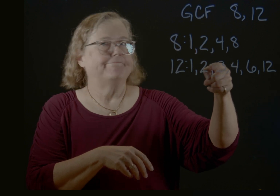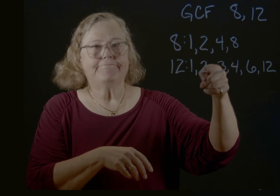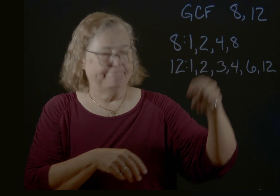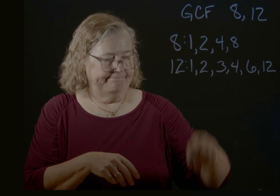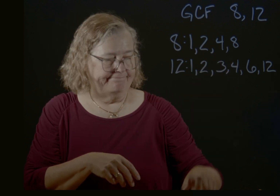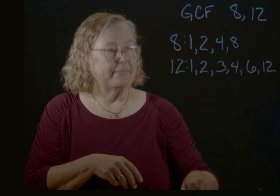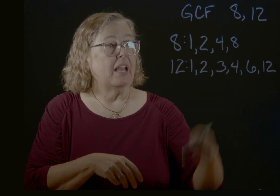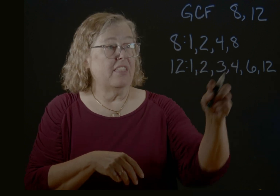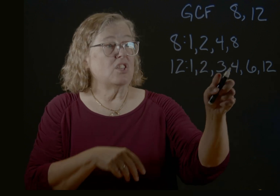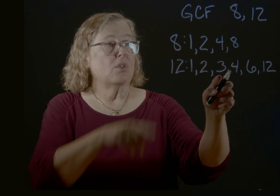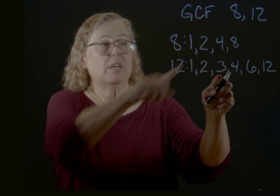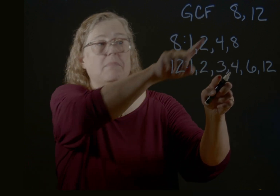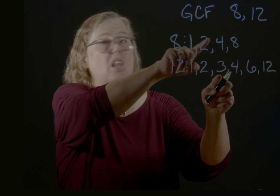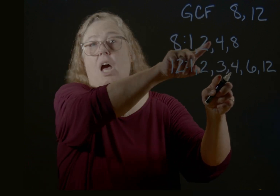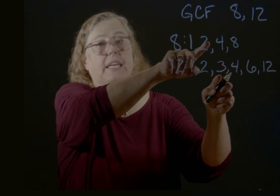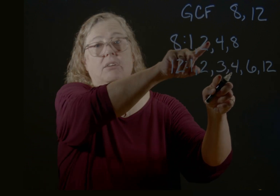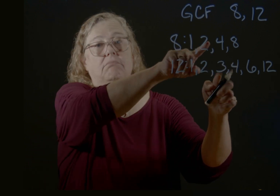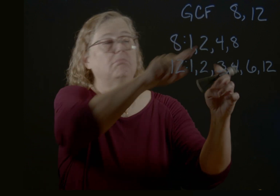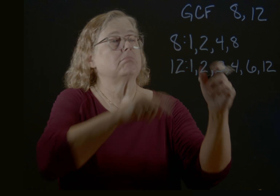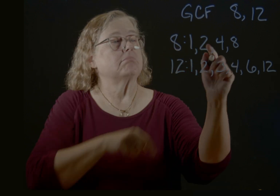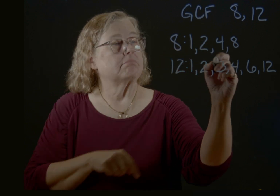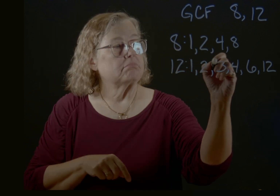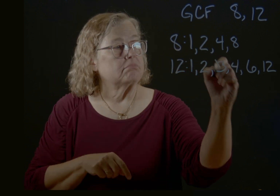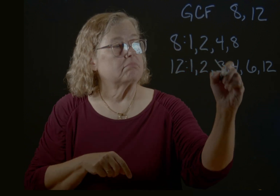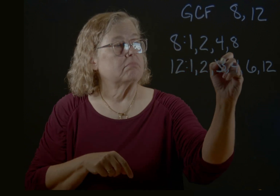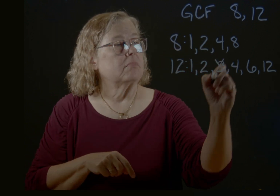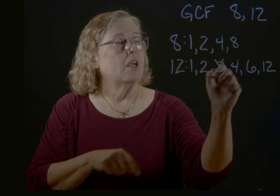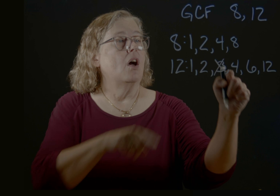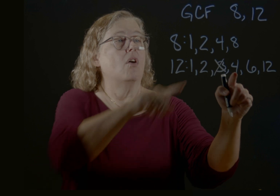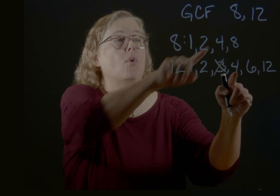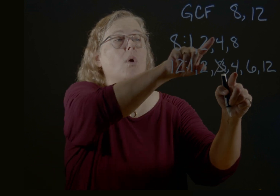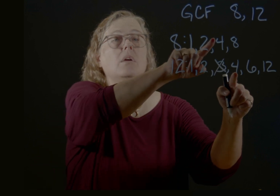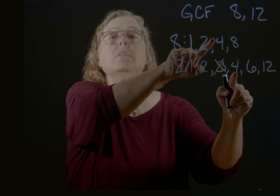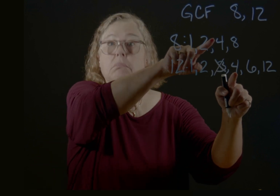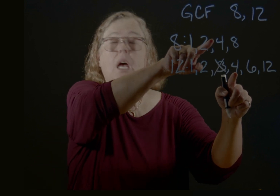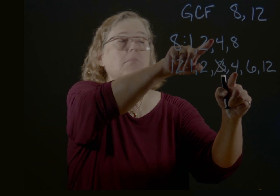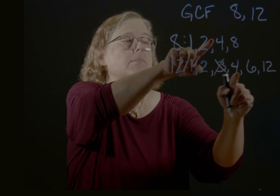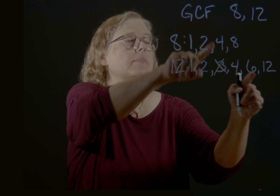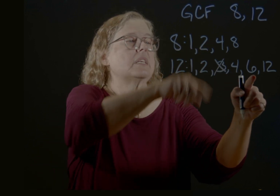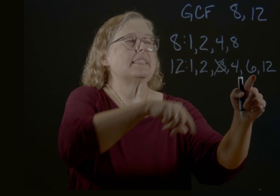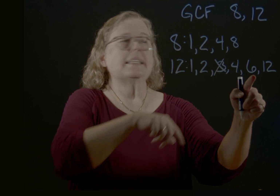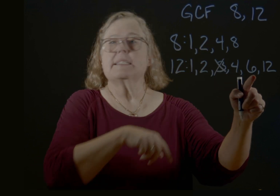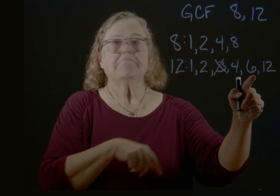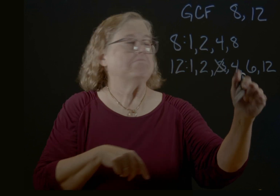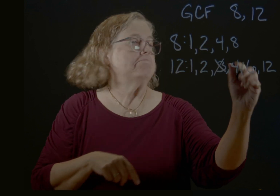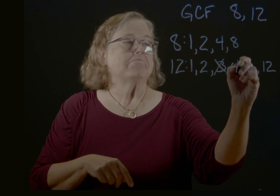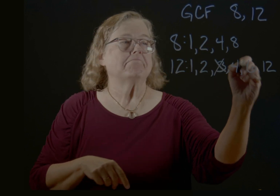Oh, nope. The 8 doesn't have a 3, so we're going to cross that off. It's not common. They both have 4. They both do not have